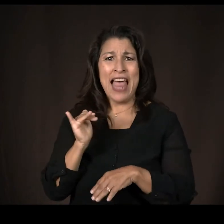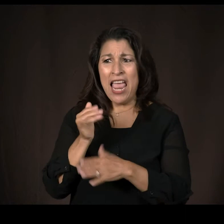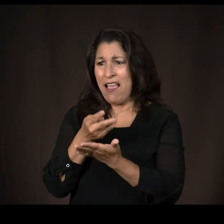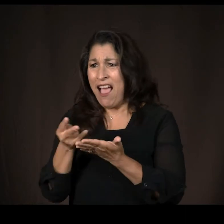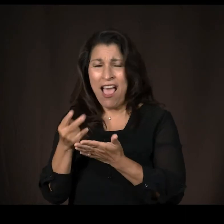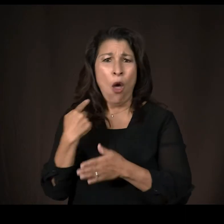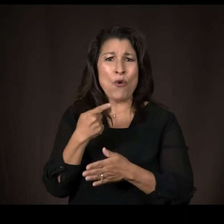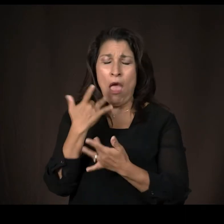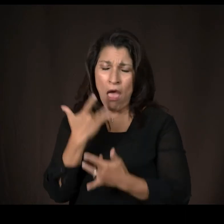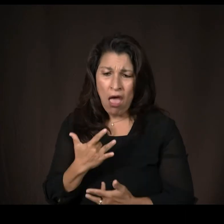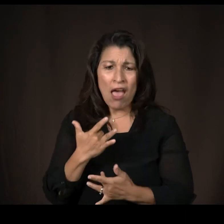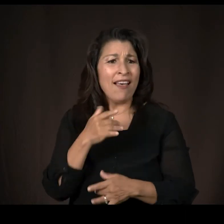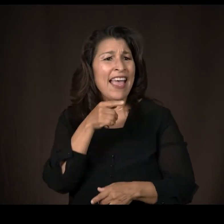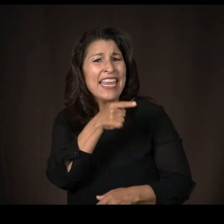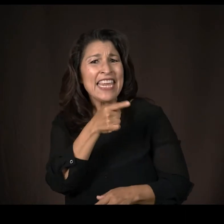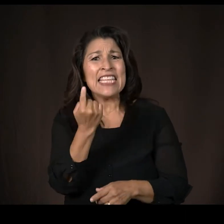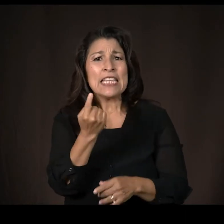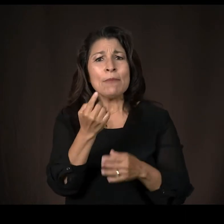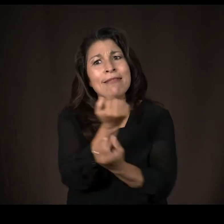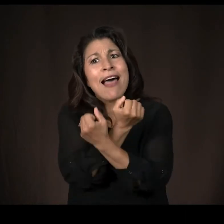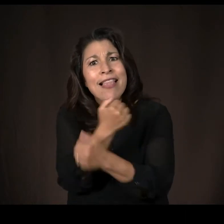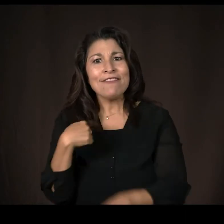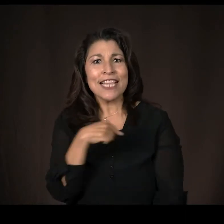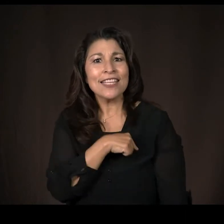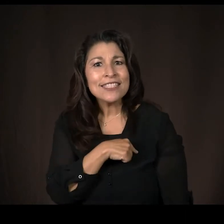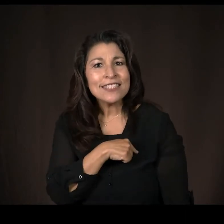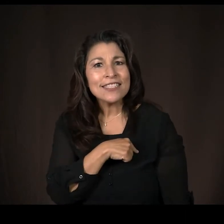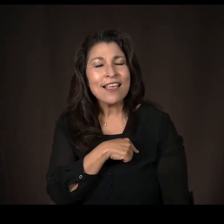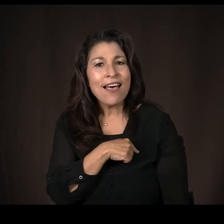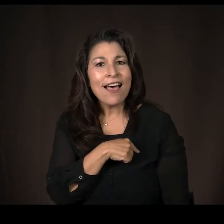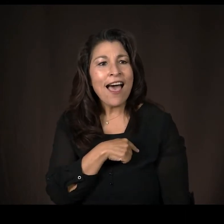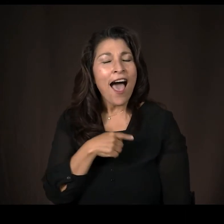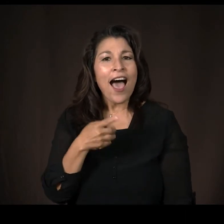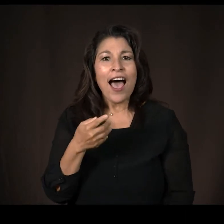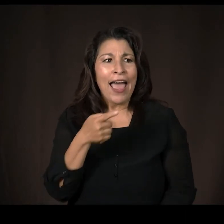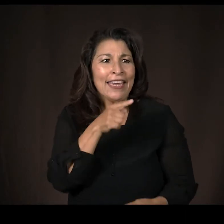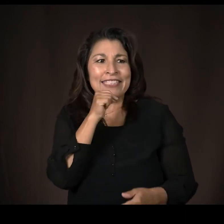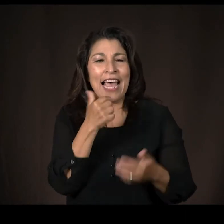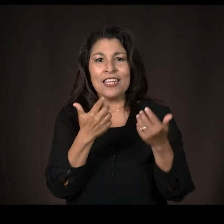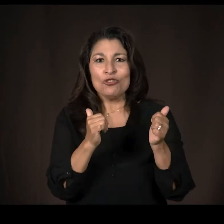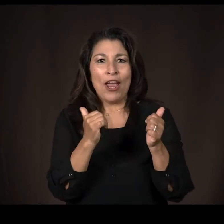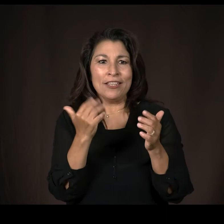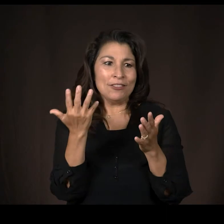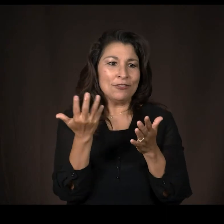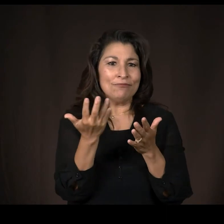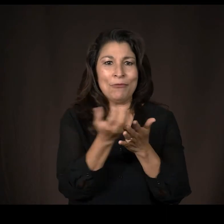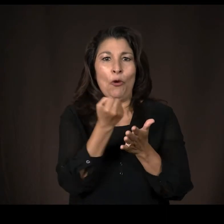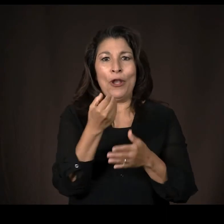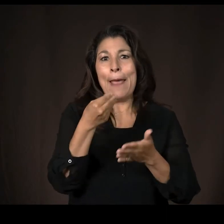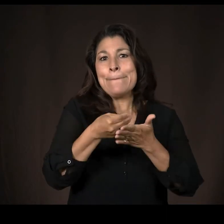failures. This is somebody who loves us. He's not trying to make money off us.